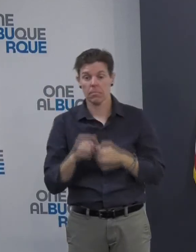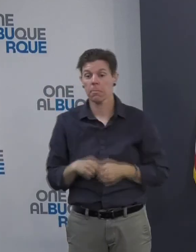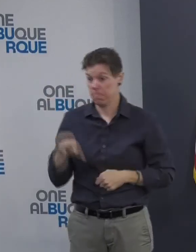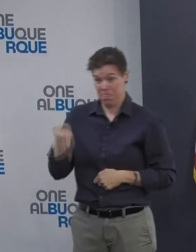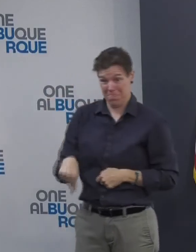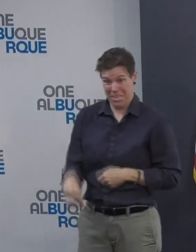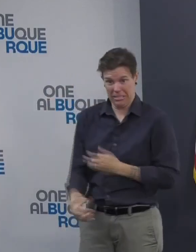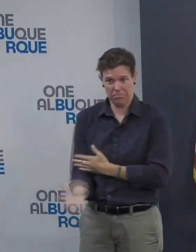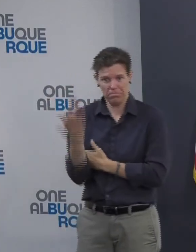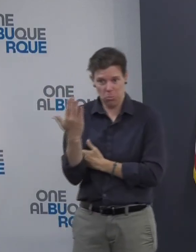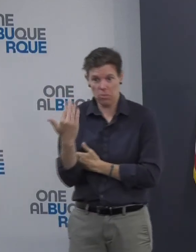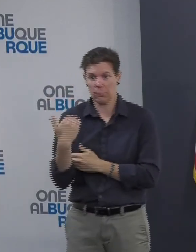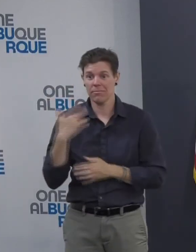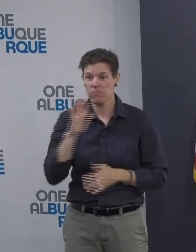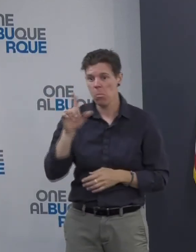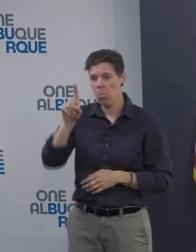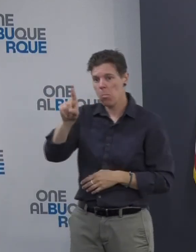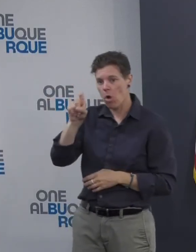137 that